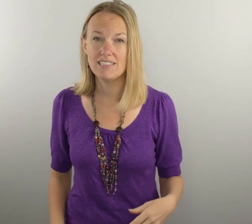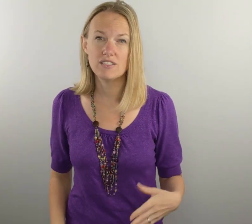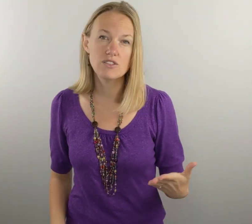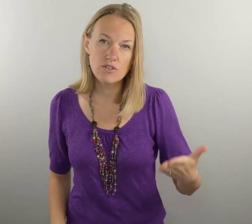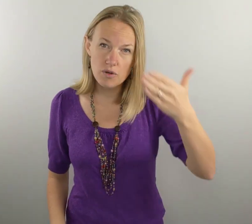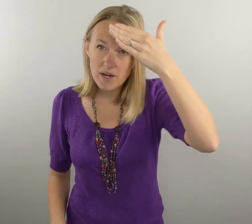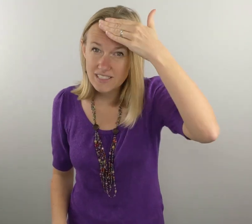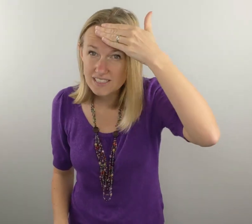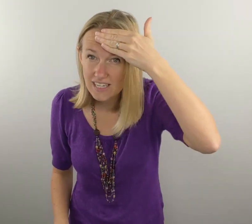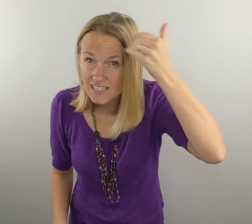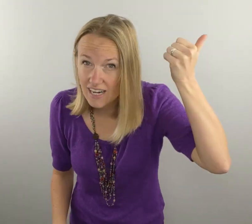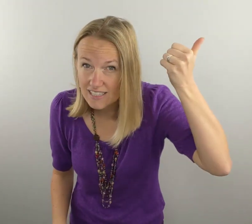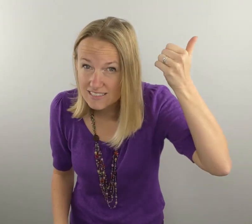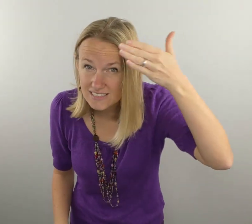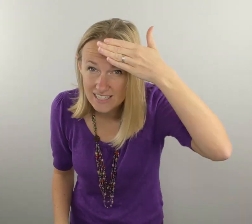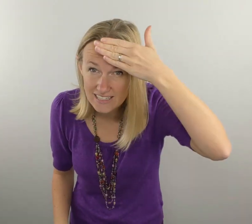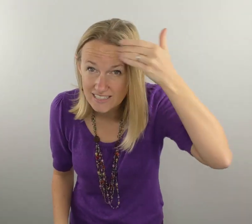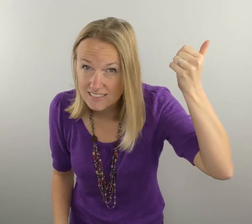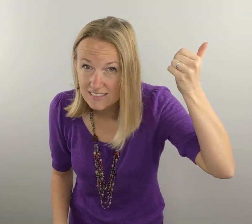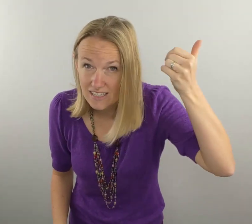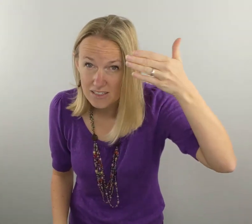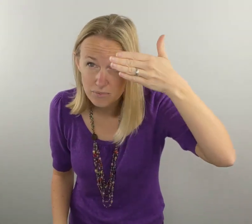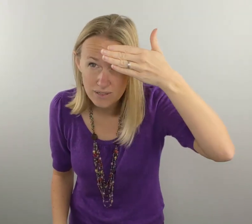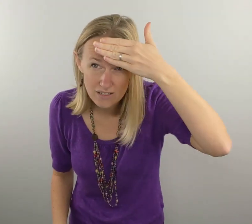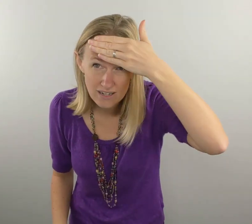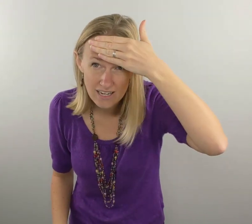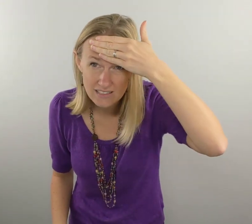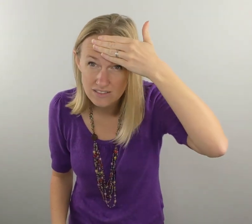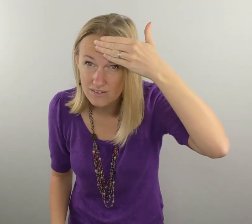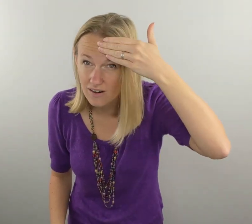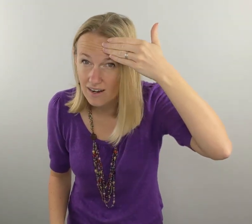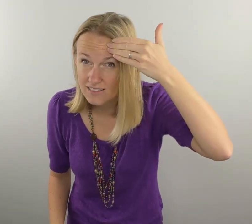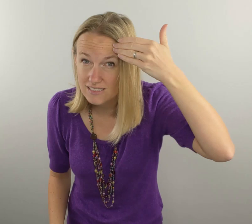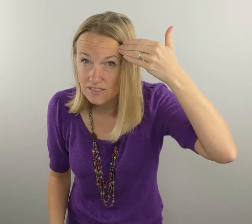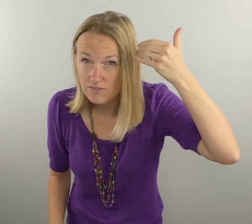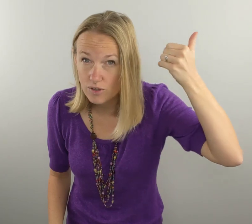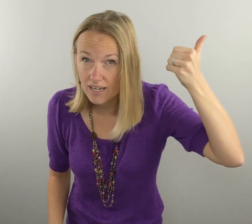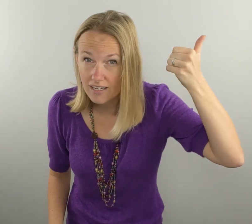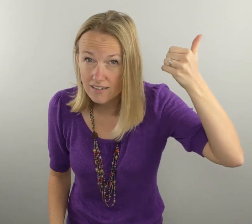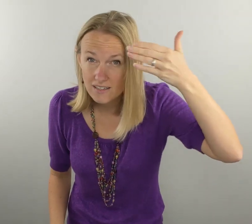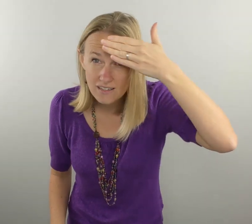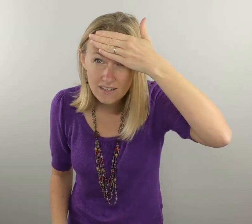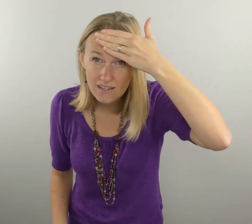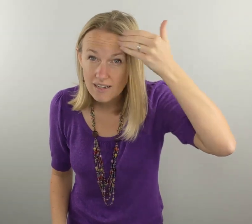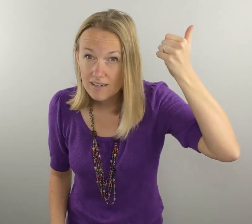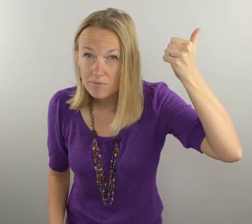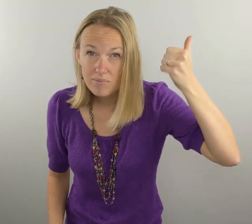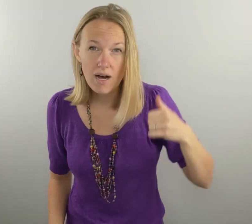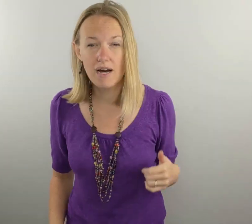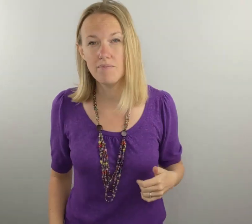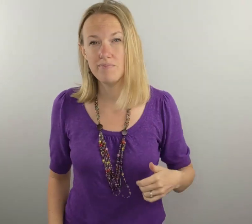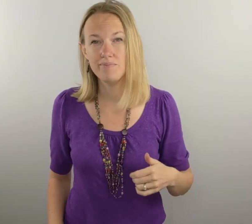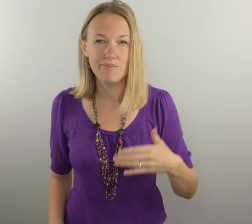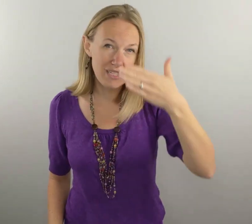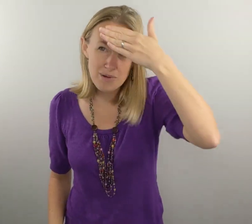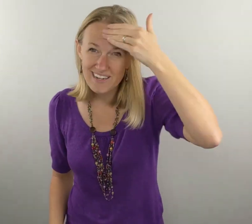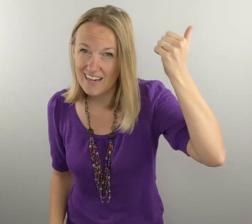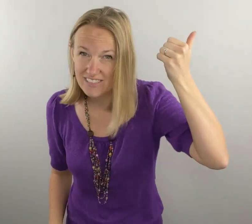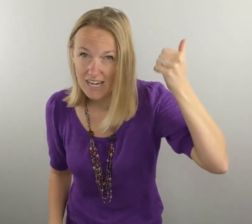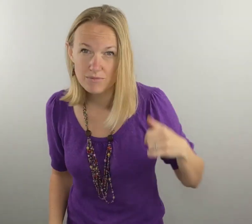Cuz. So if you wanted to sign cuz, it's like this. You kind of bring your hands across your forehead, but you might not have time, so you